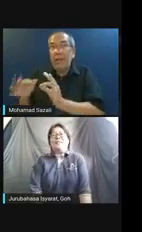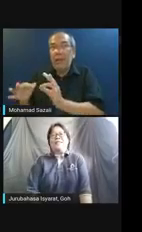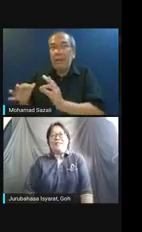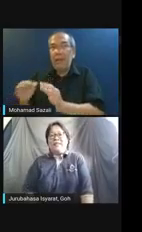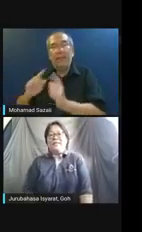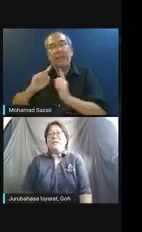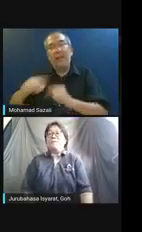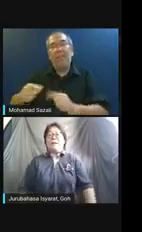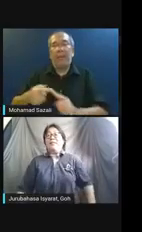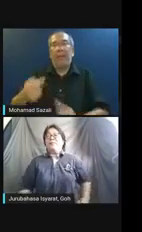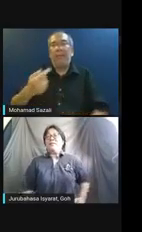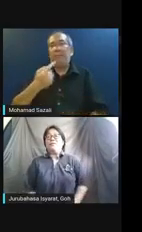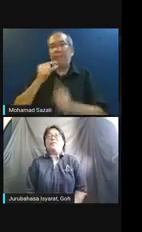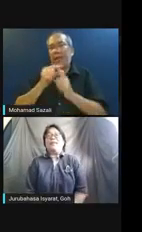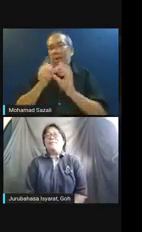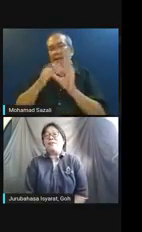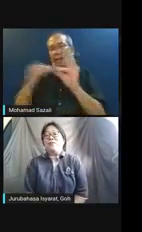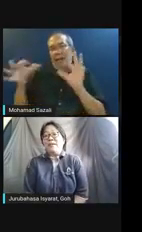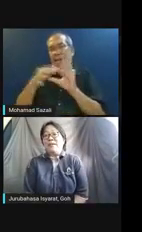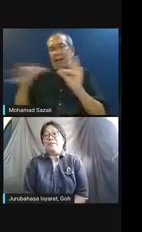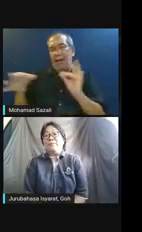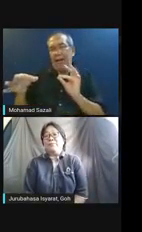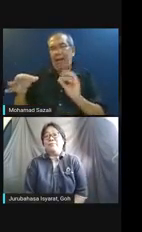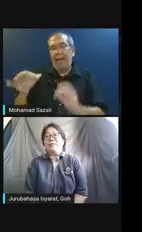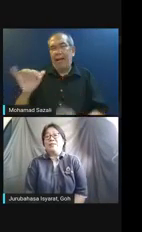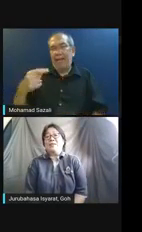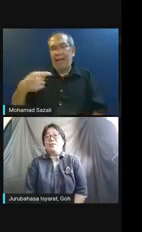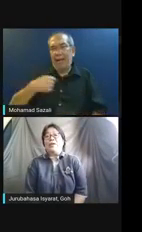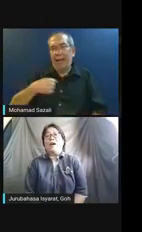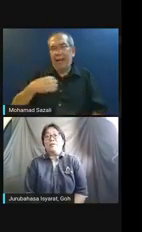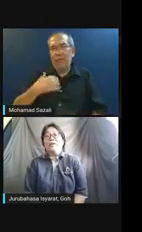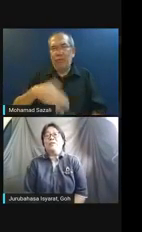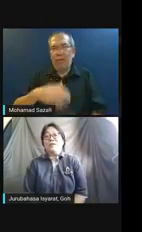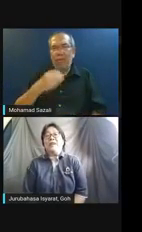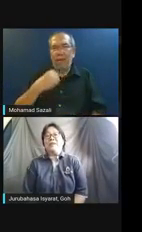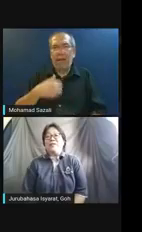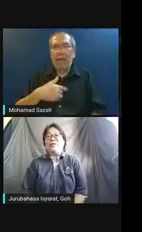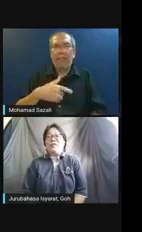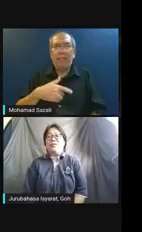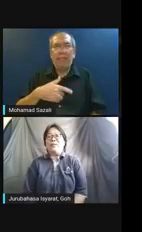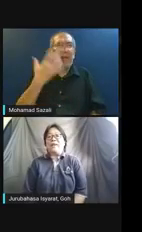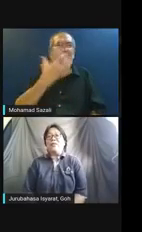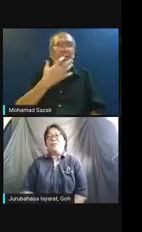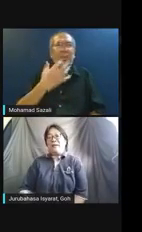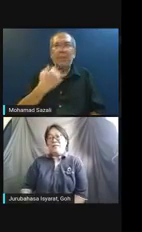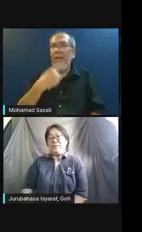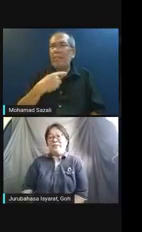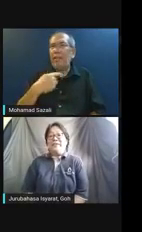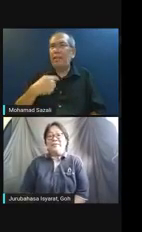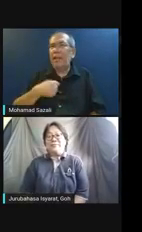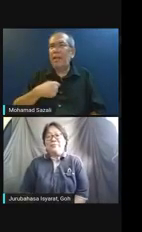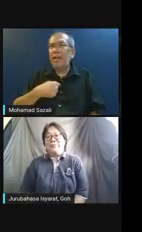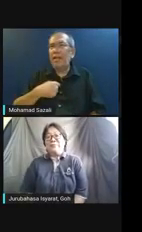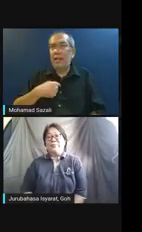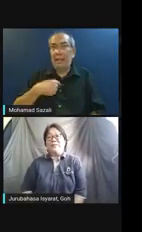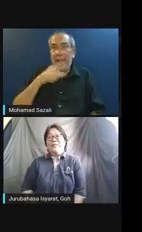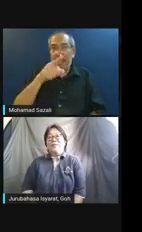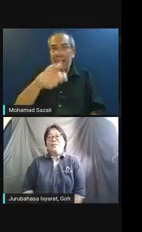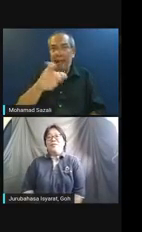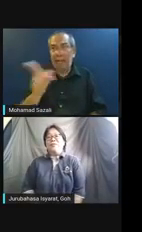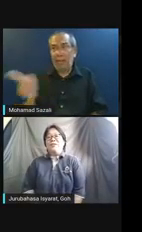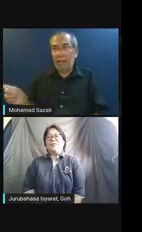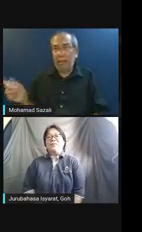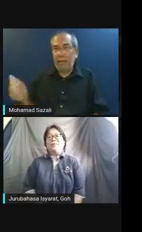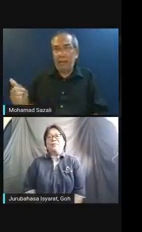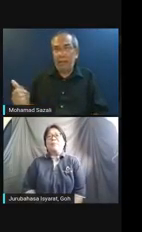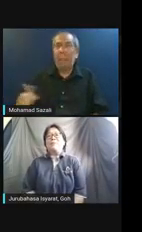ask directly. My interpreter will sign back to me. So I will know, okay, you're talking to me and not my interpreter. So